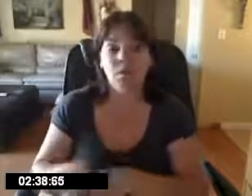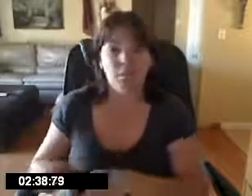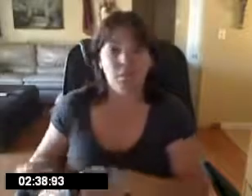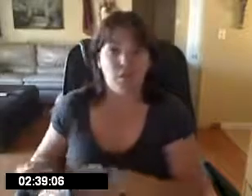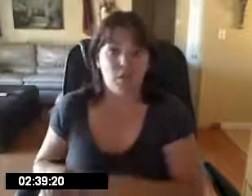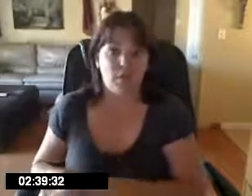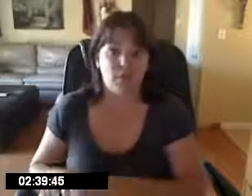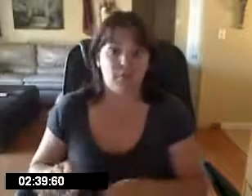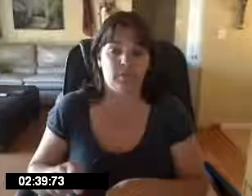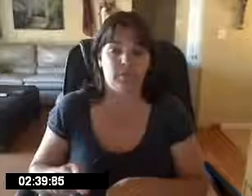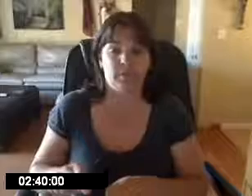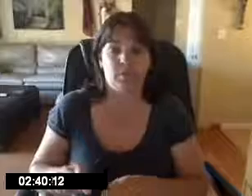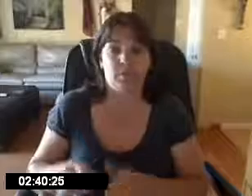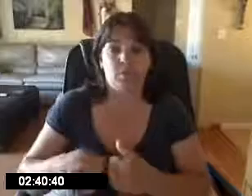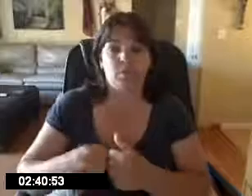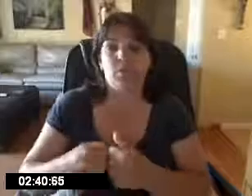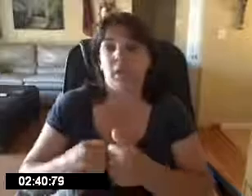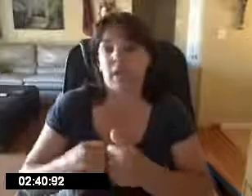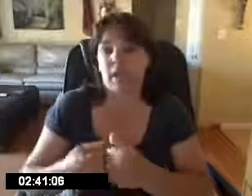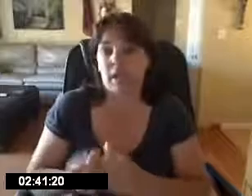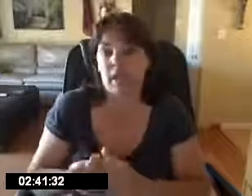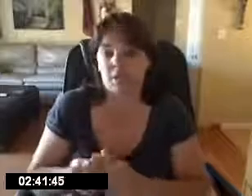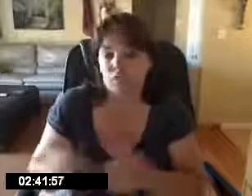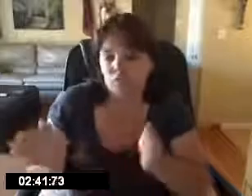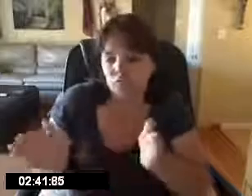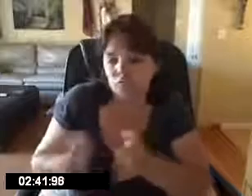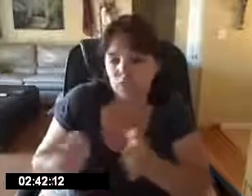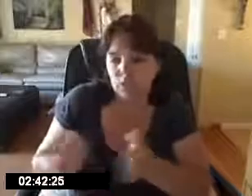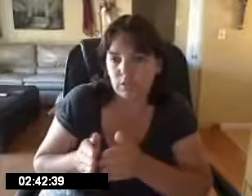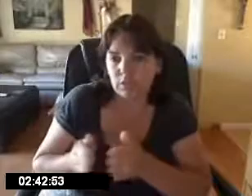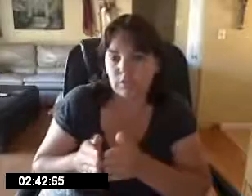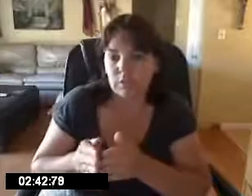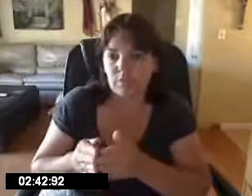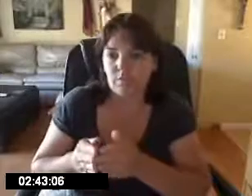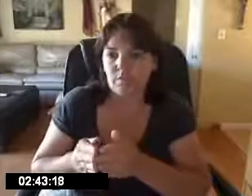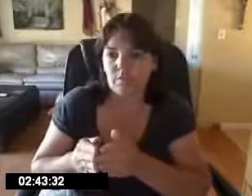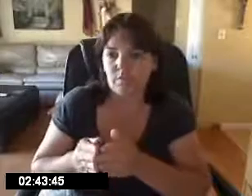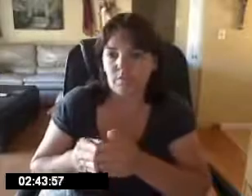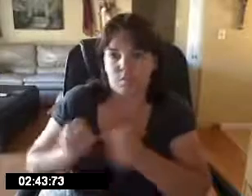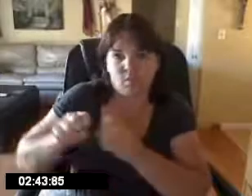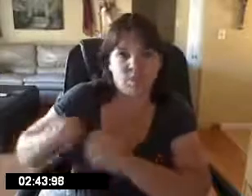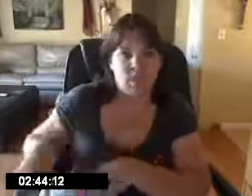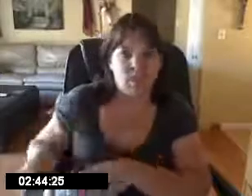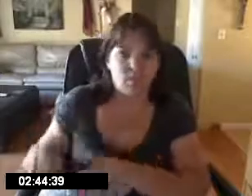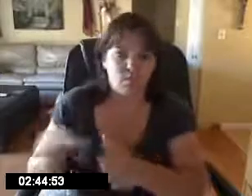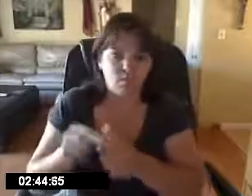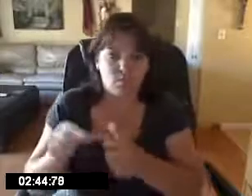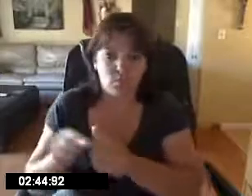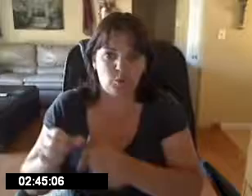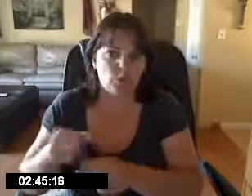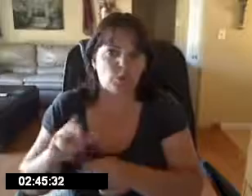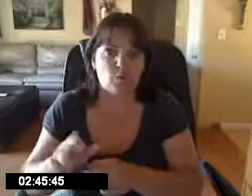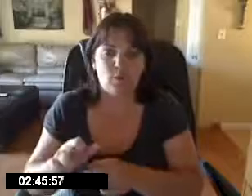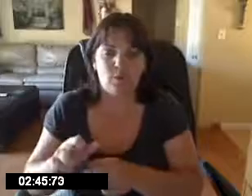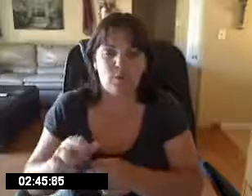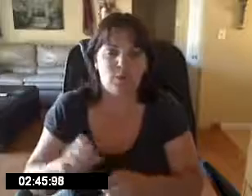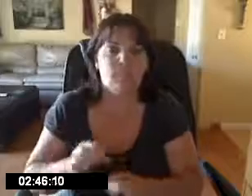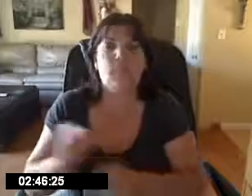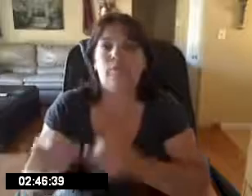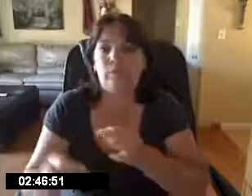how to minimize miscues, how to minimize deletions or substitutions. You certainly want to know how to